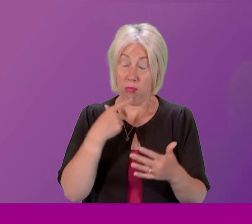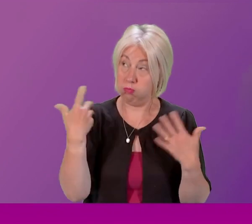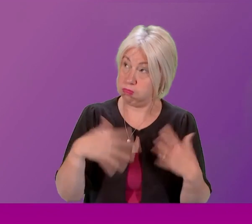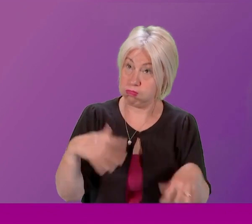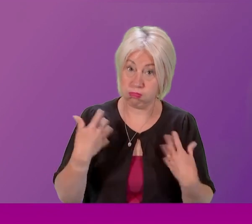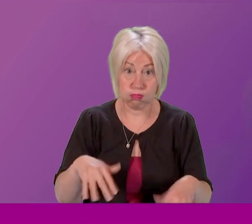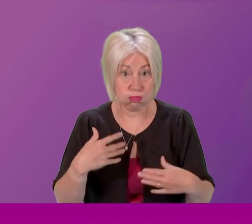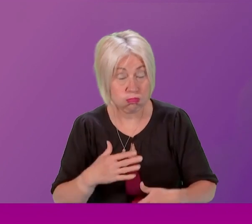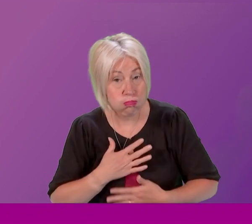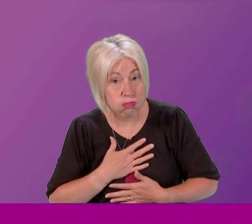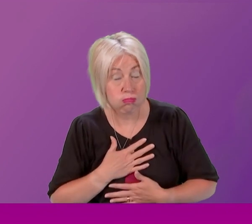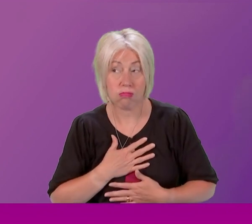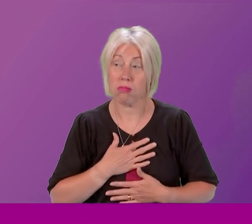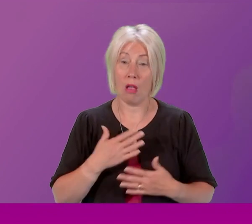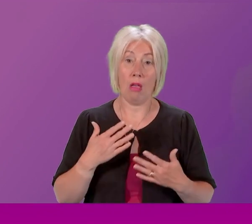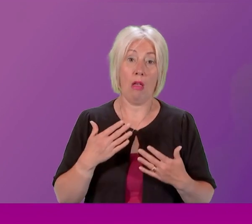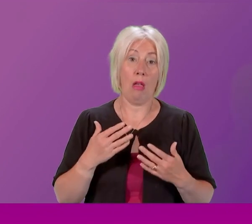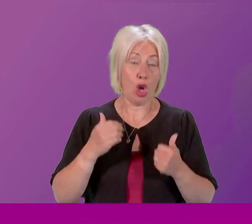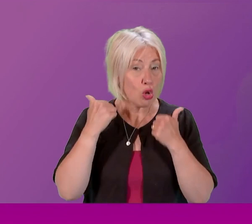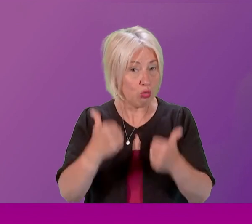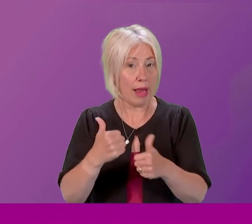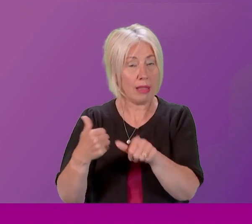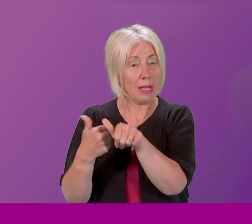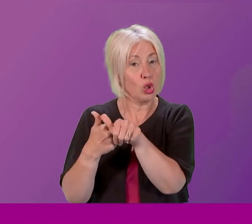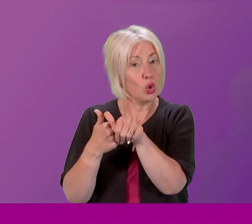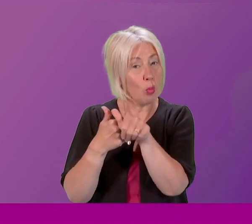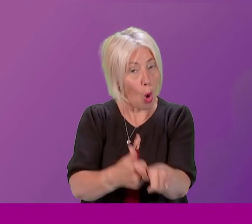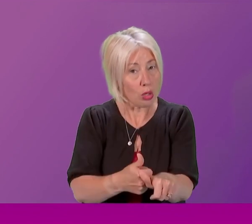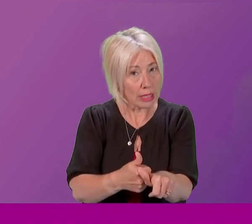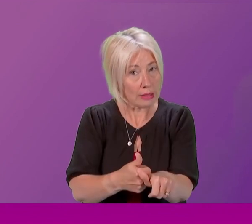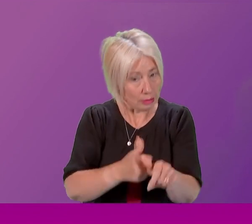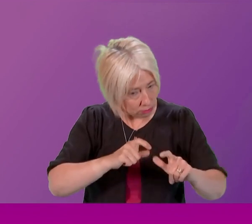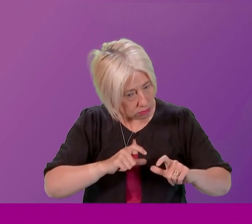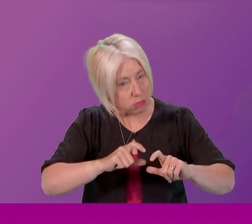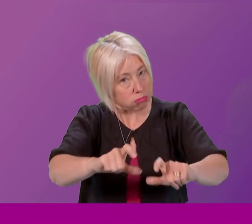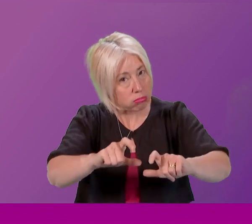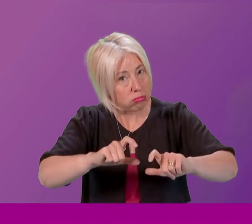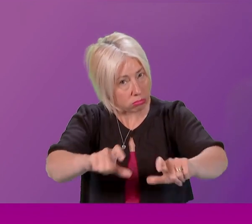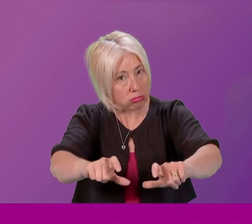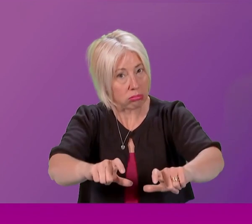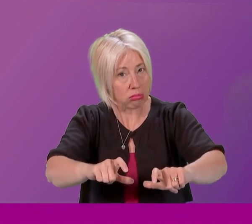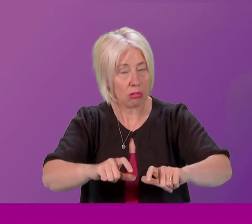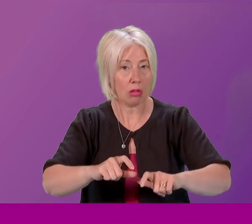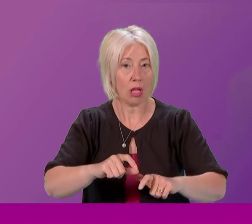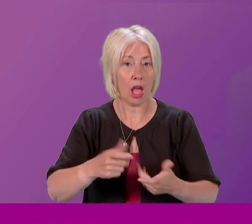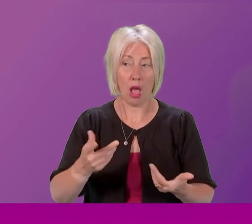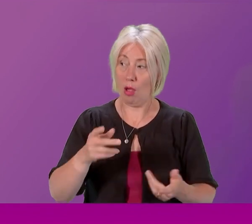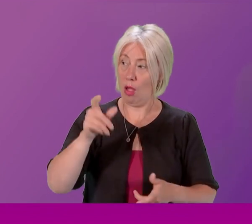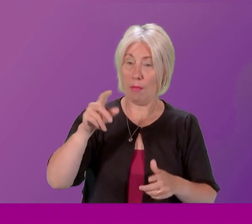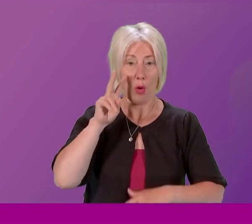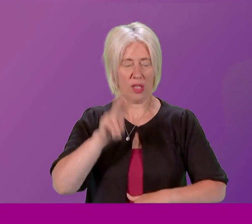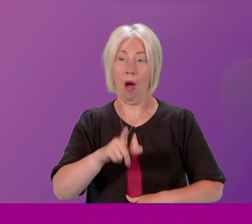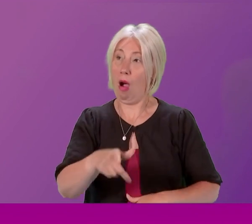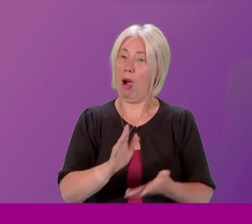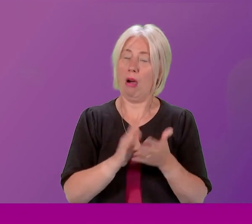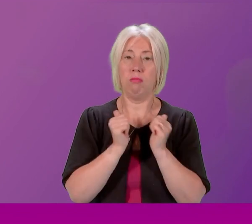incredible. And thankfully, they're being supported now to keep going, because they can see the